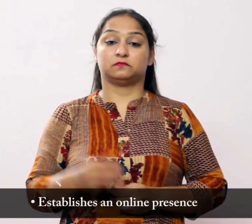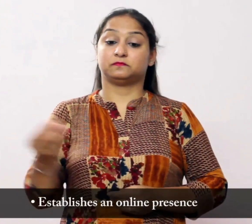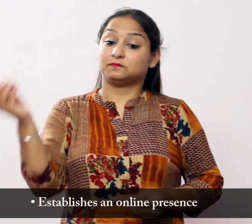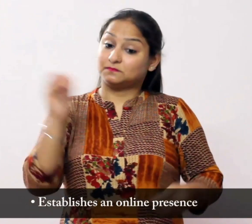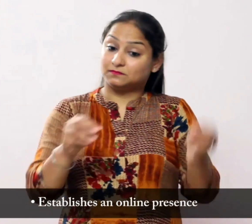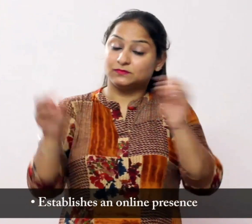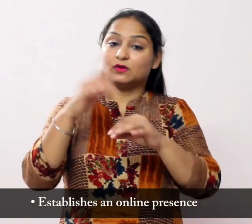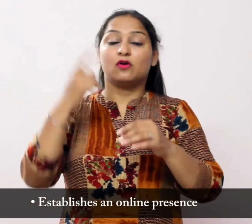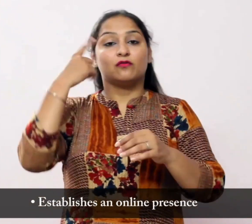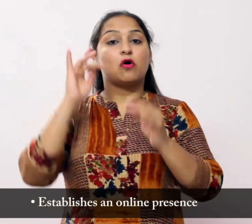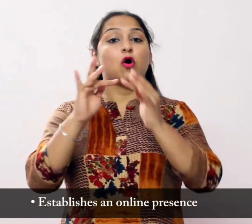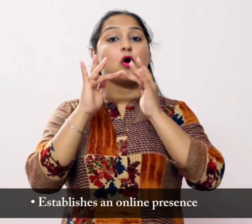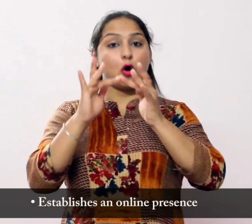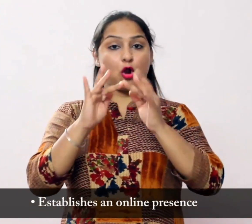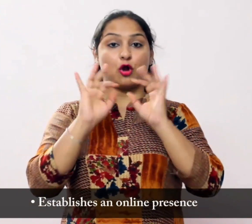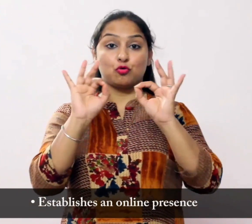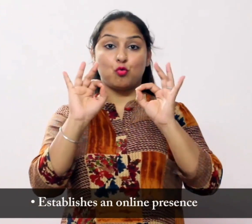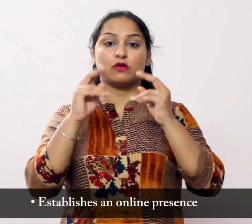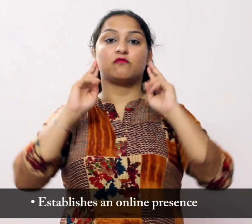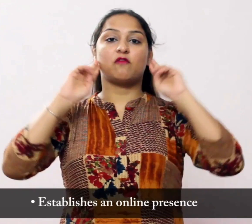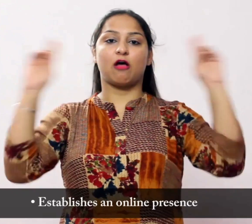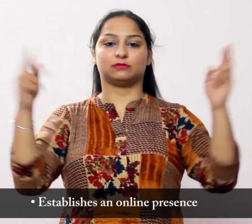establishes an online presence,